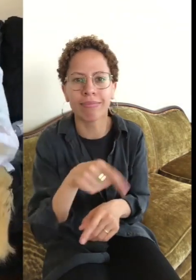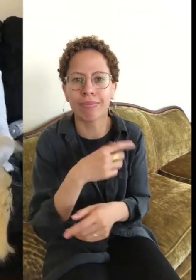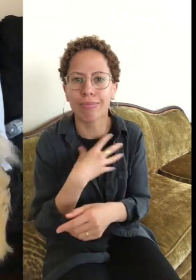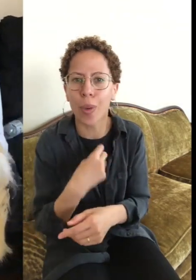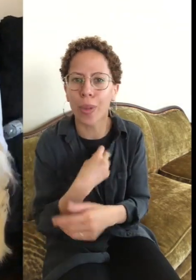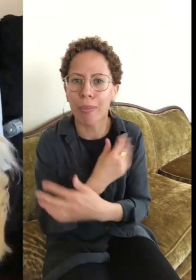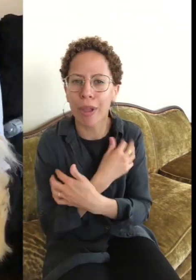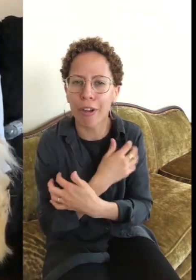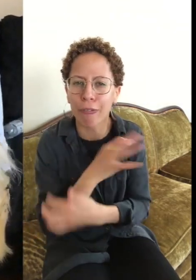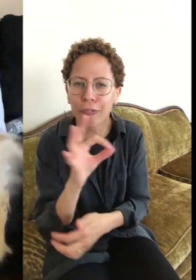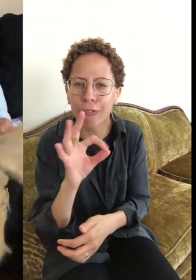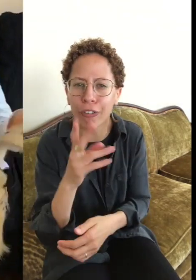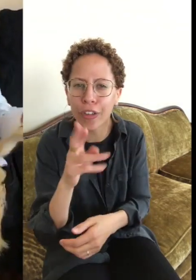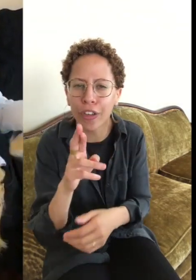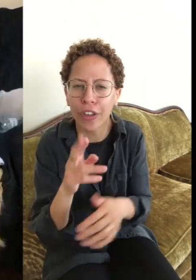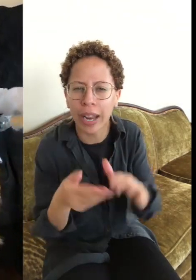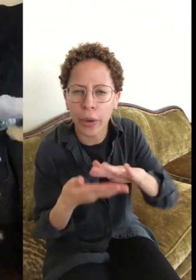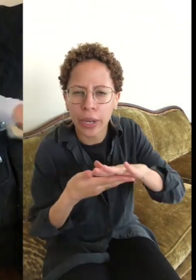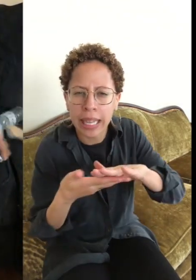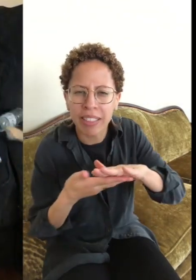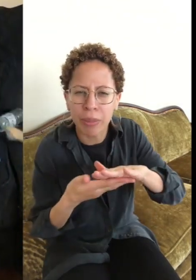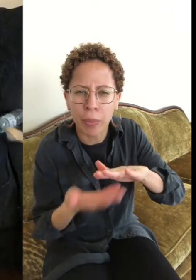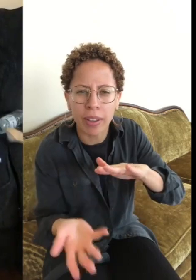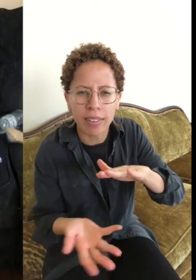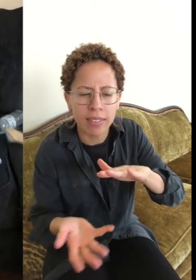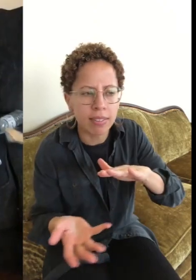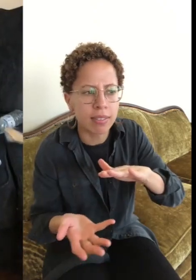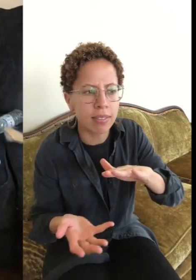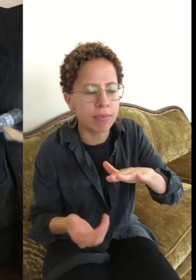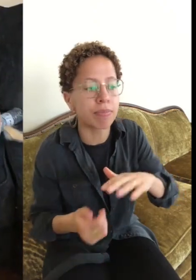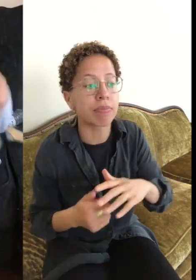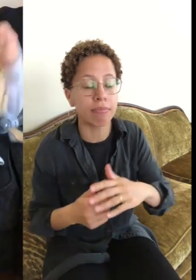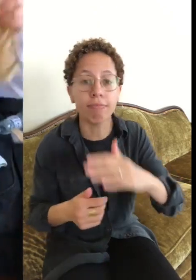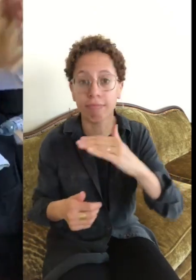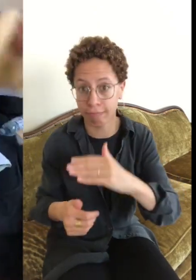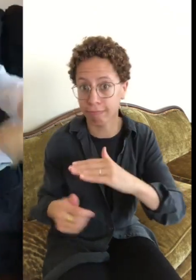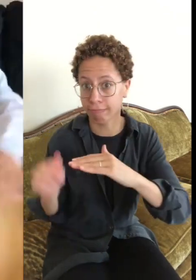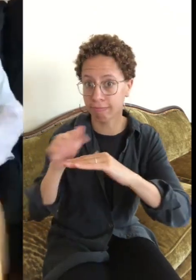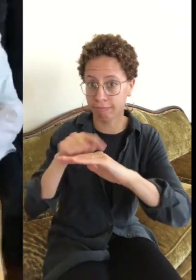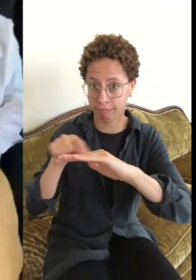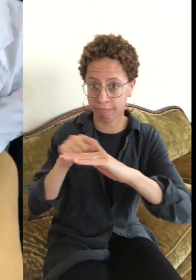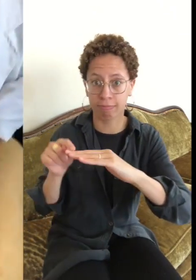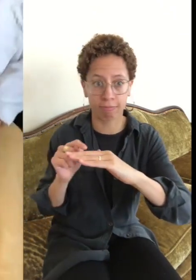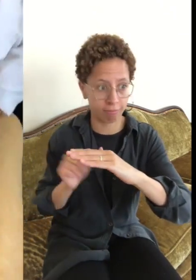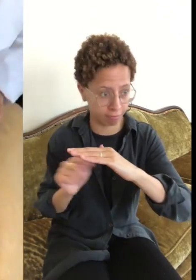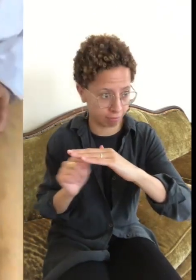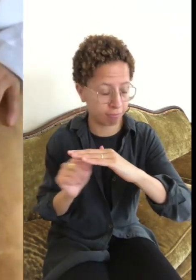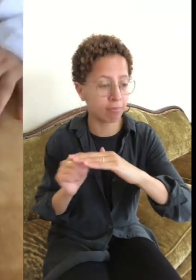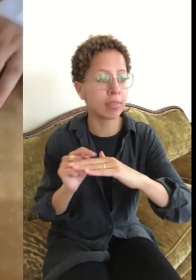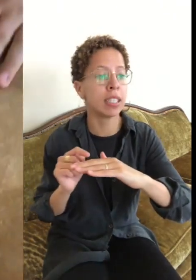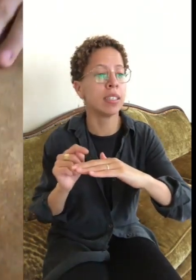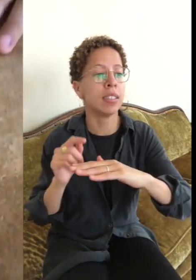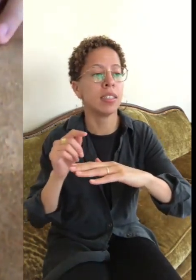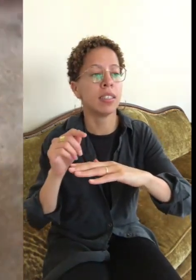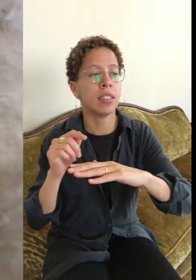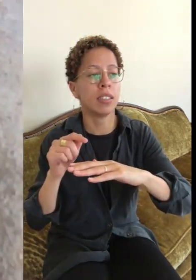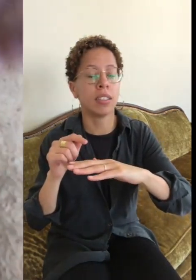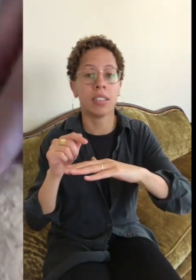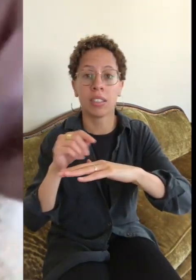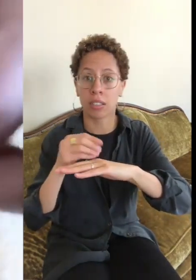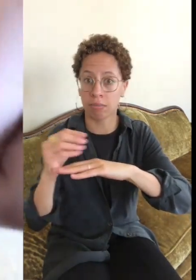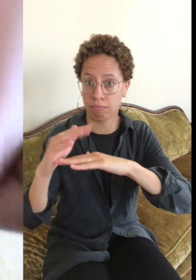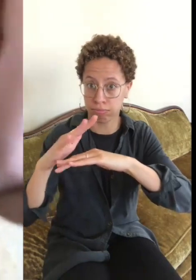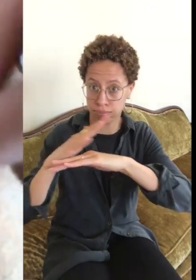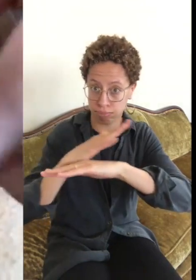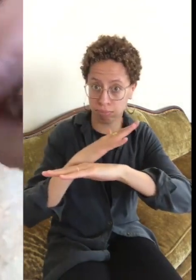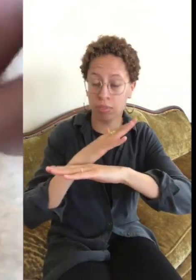That the fur. Wait, it doesn't show on that. That the fur grows on the hide. Yeah, look